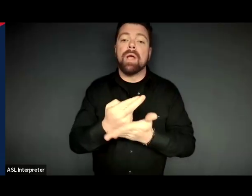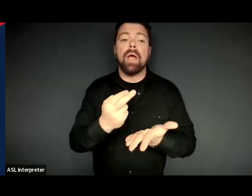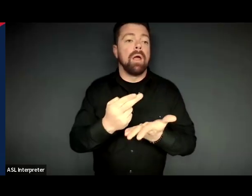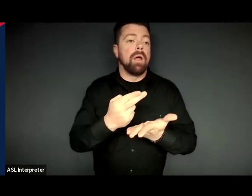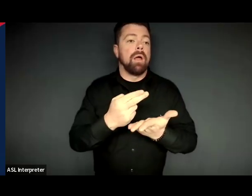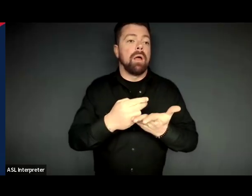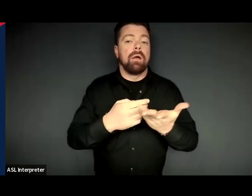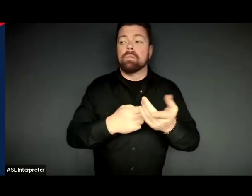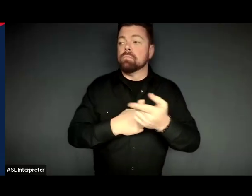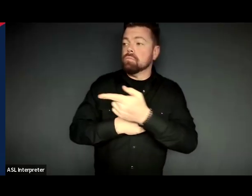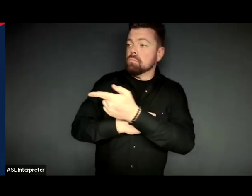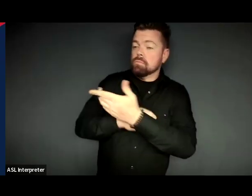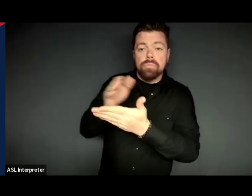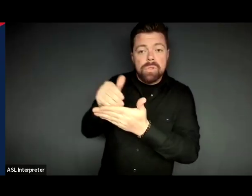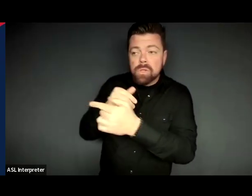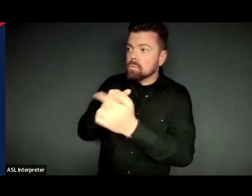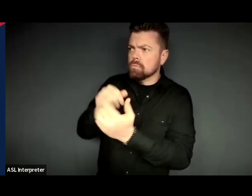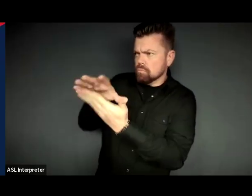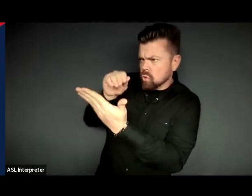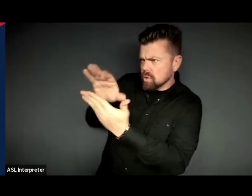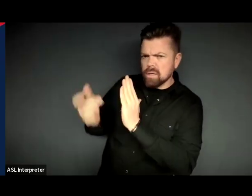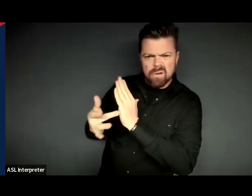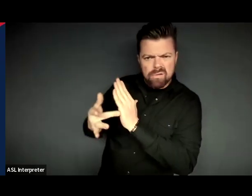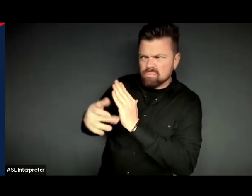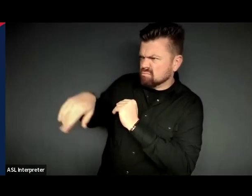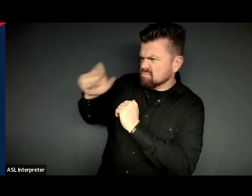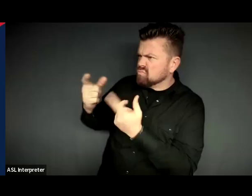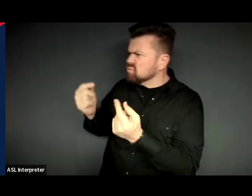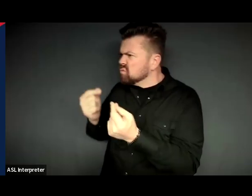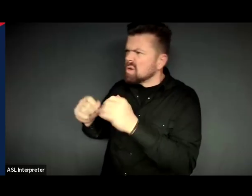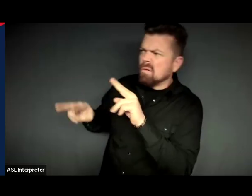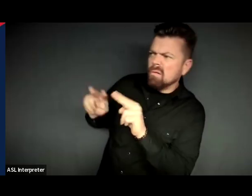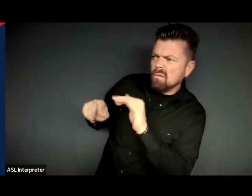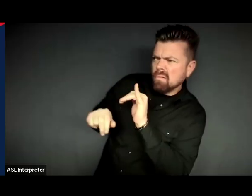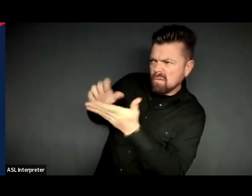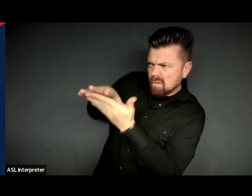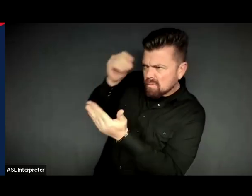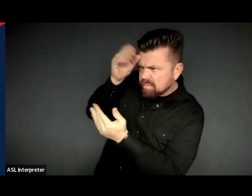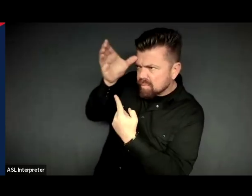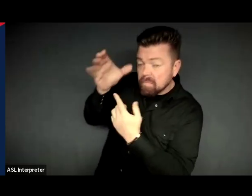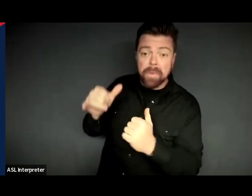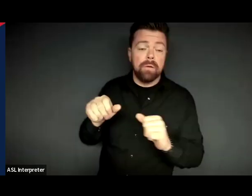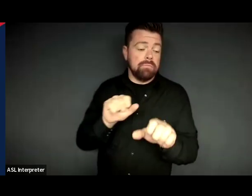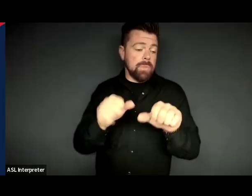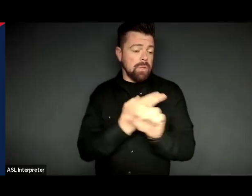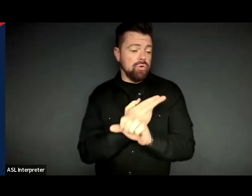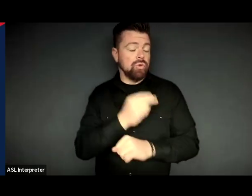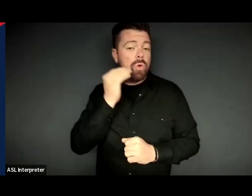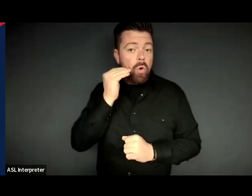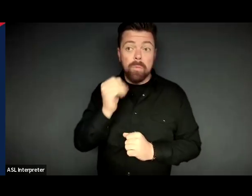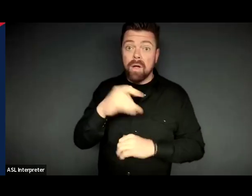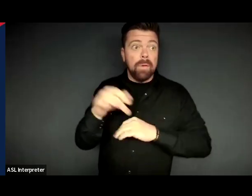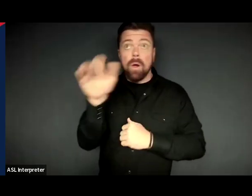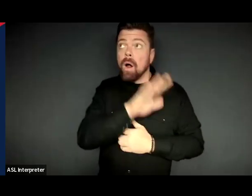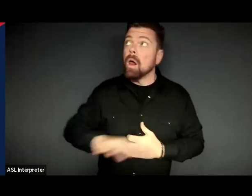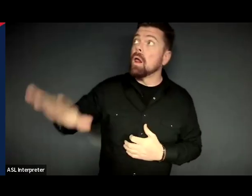how to use the device, and now you'll be able to take it home. Now it's not available in every single place in the United States or in the